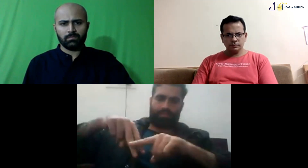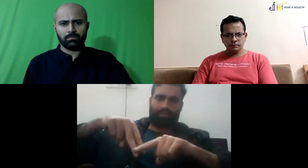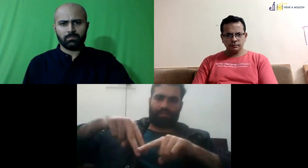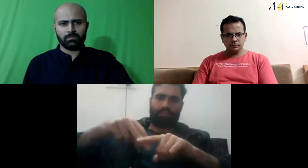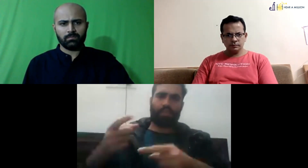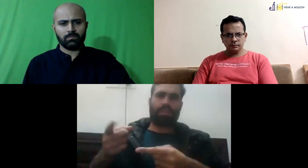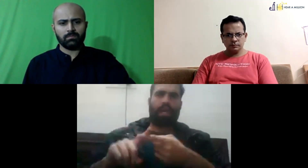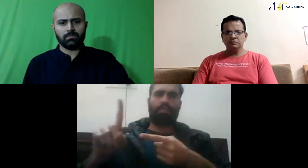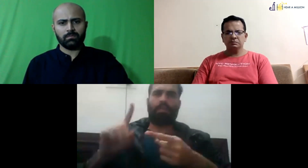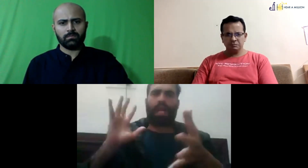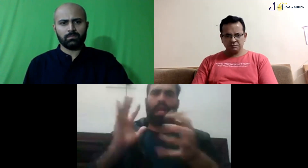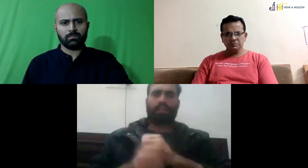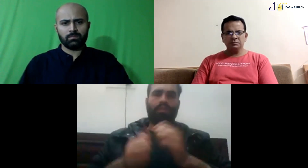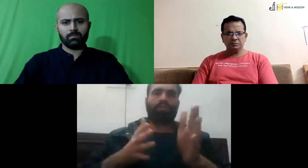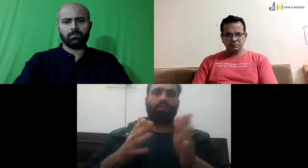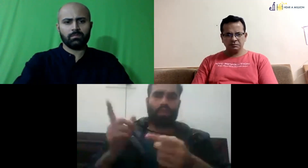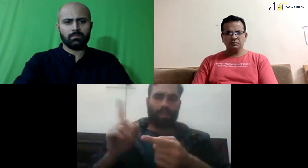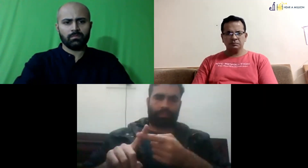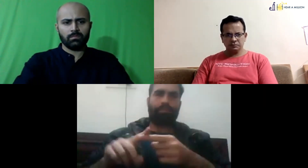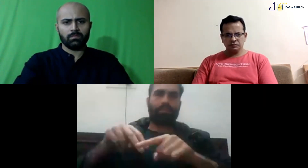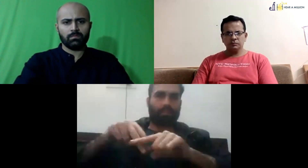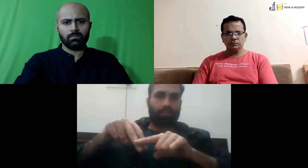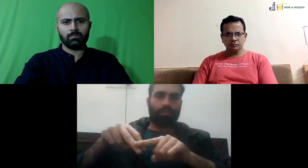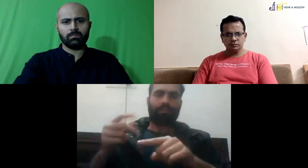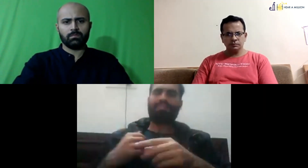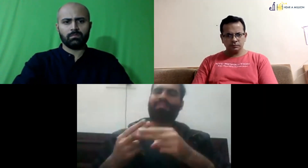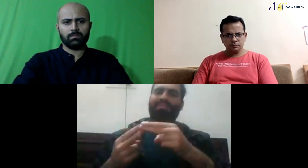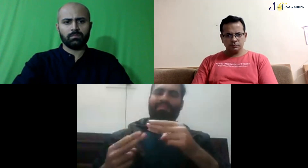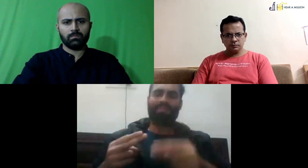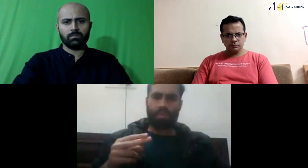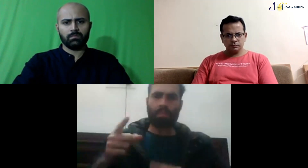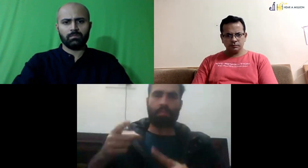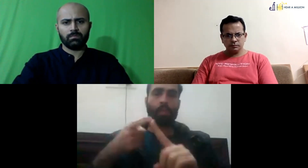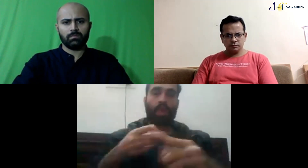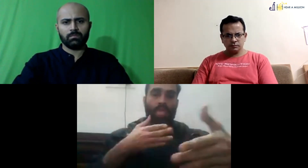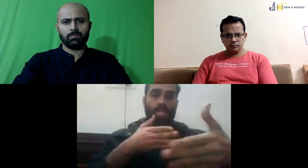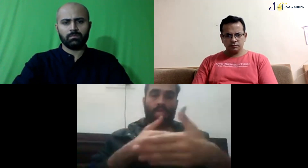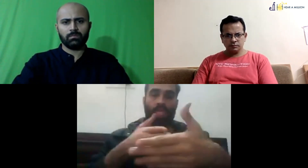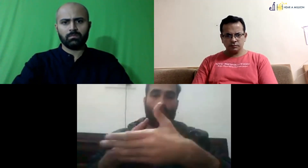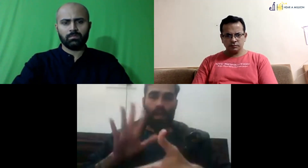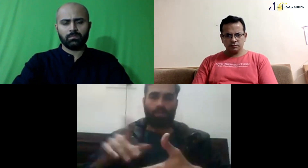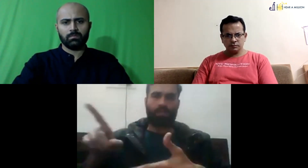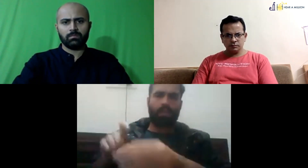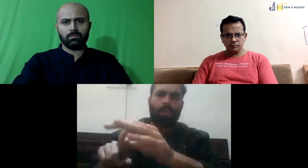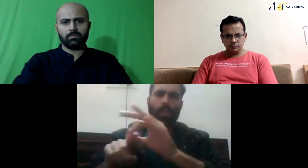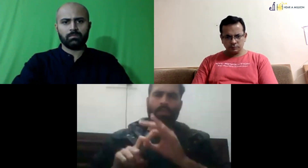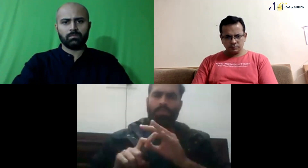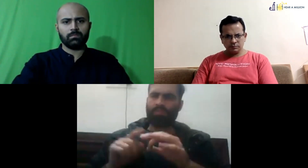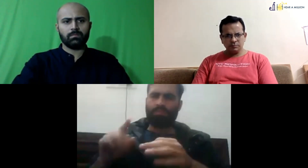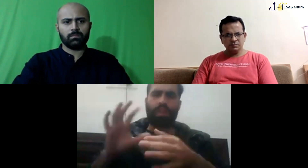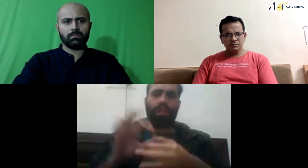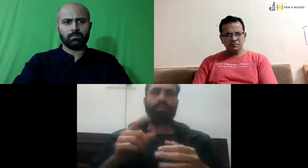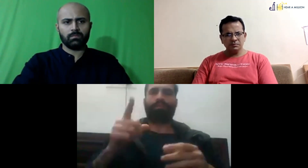He is looking good, but his disability is quite different. He got an accident. He met with an